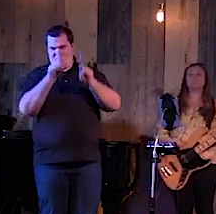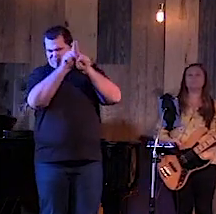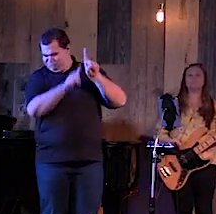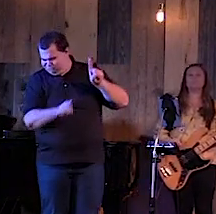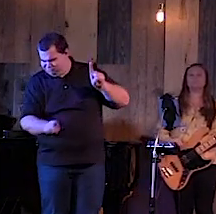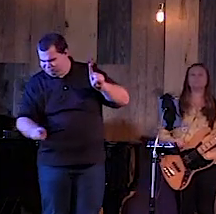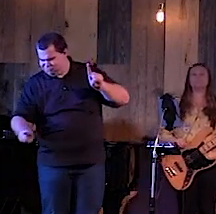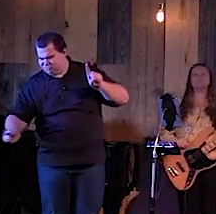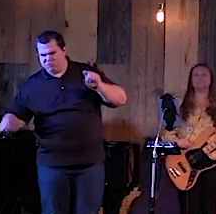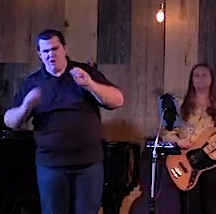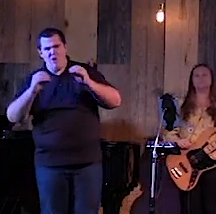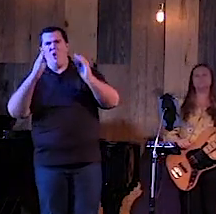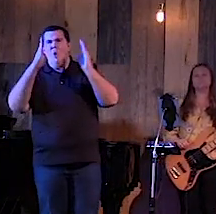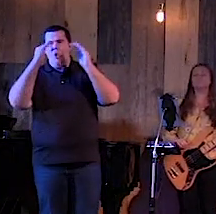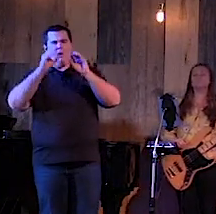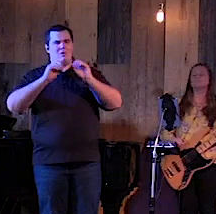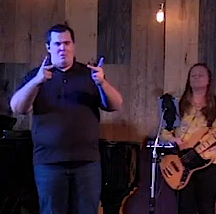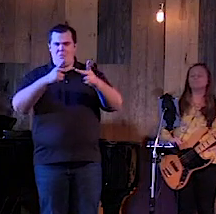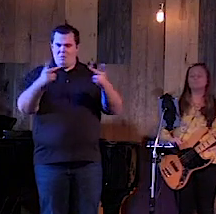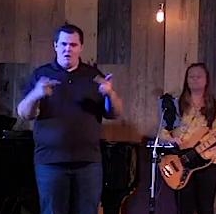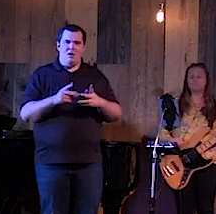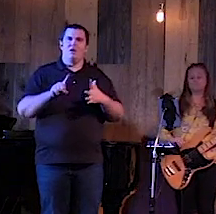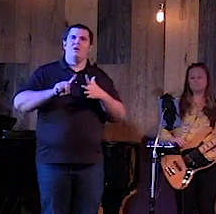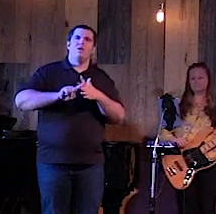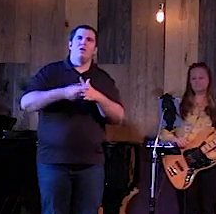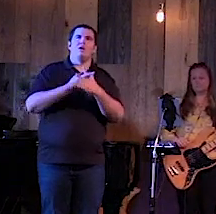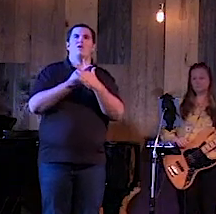lost without hope with no place to